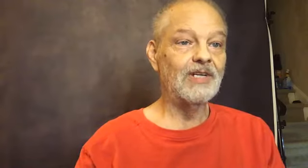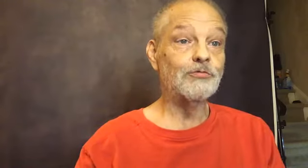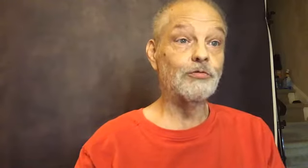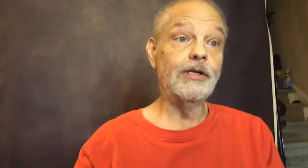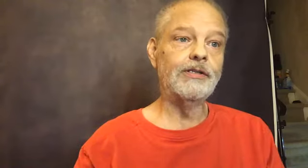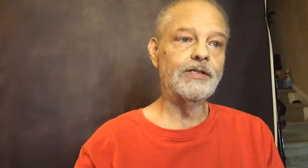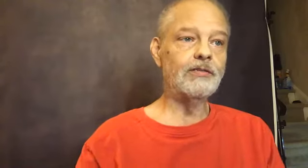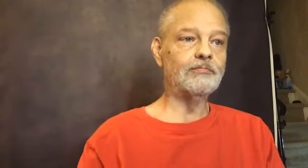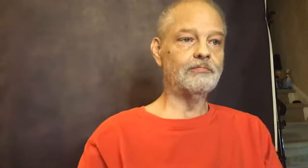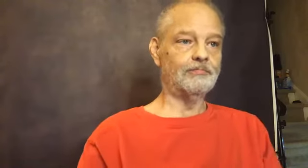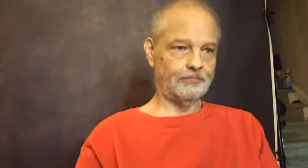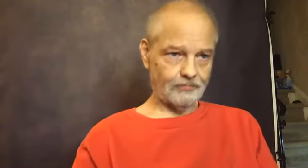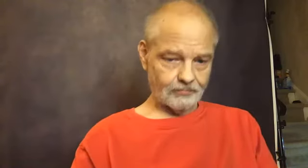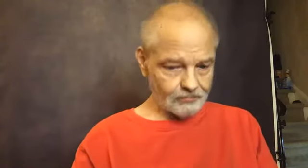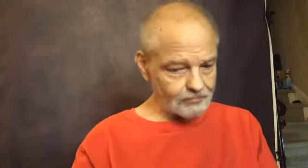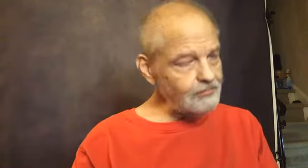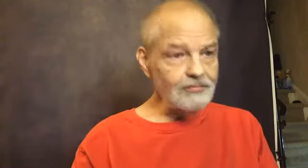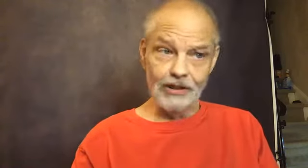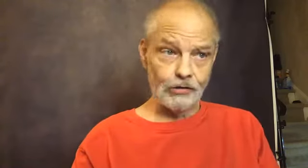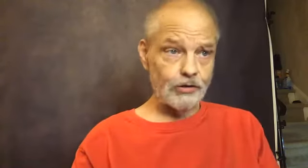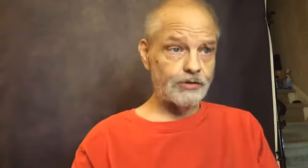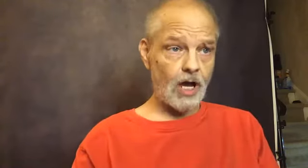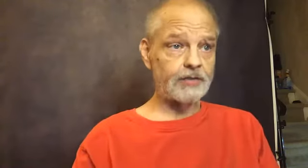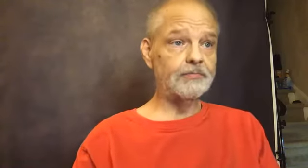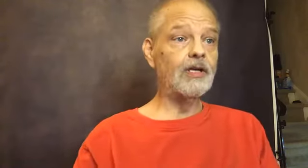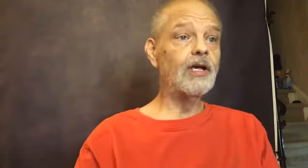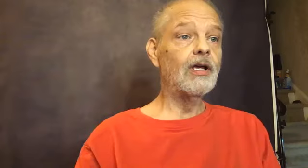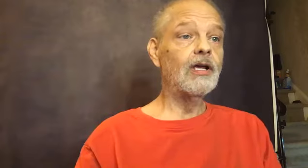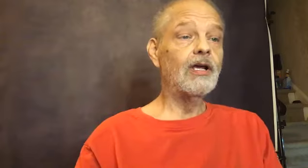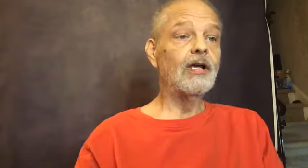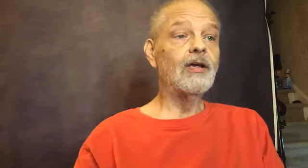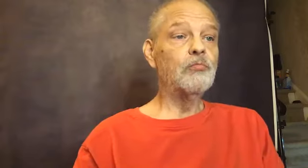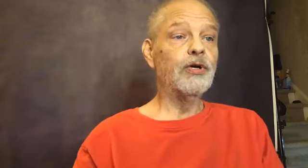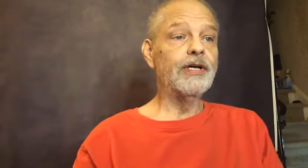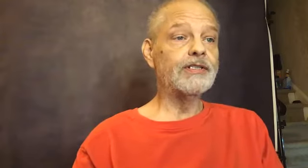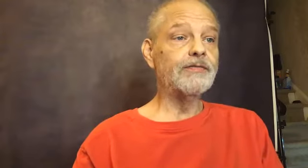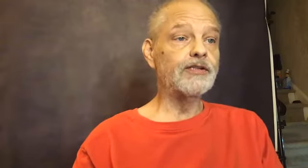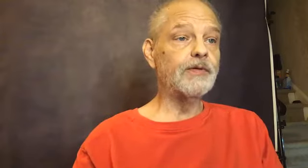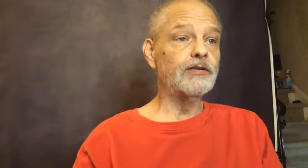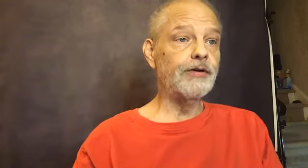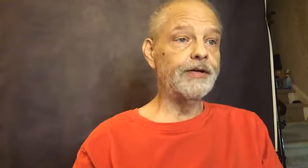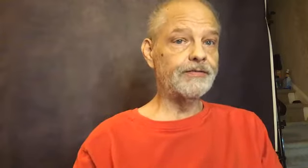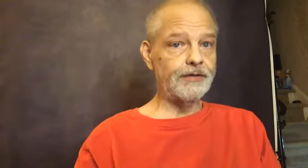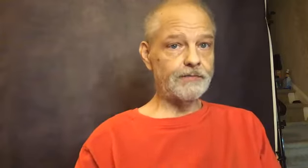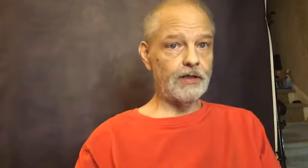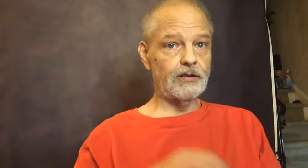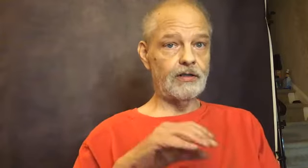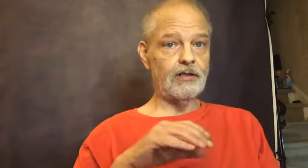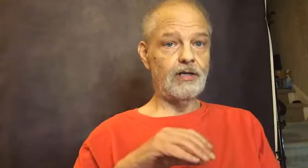It's really easy. There's no sign. Billion is fingerspelled, trillion is fingerspelled,